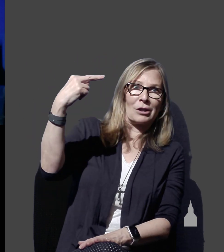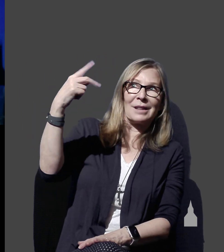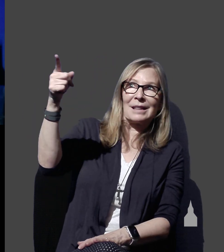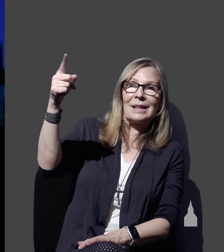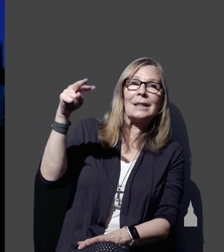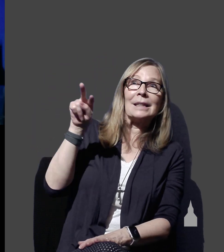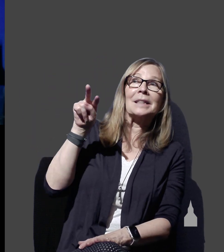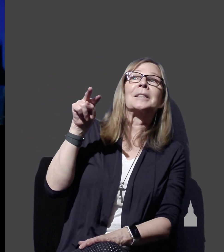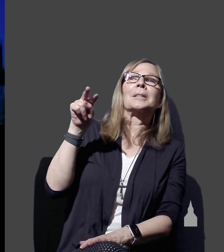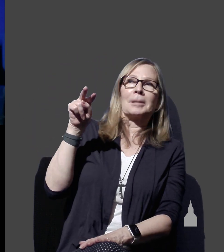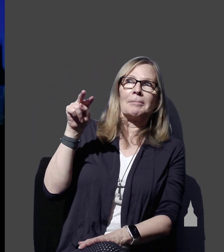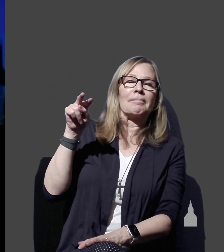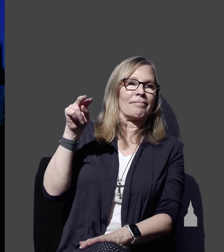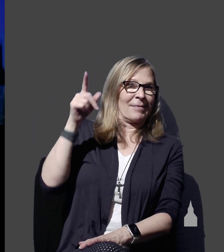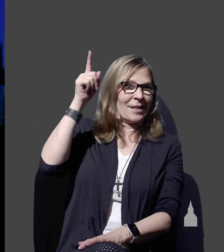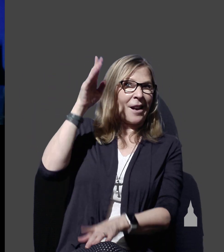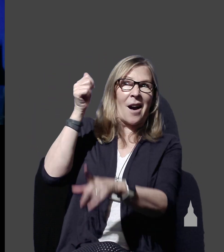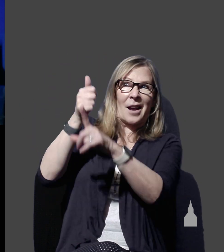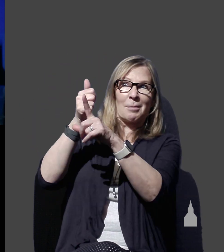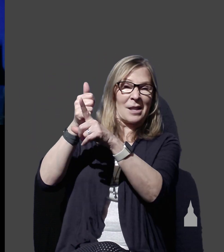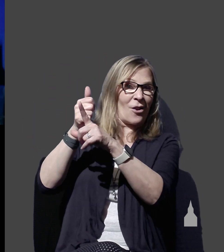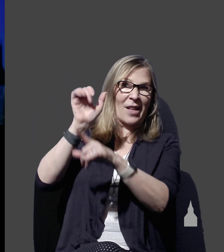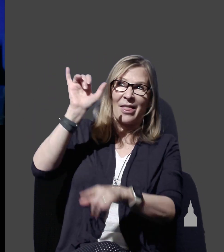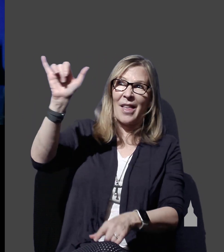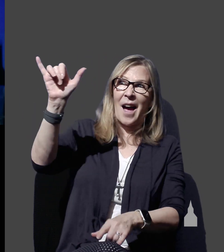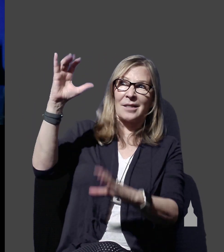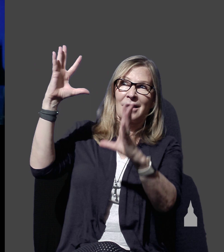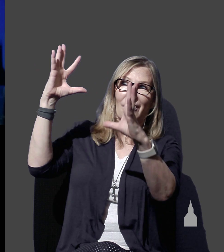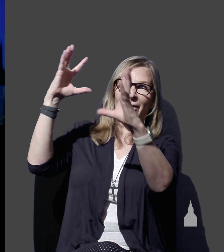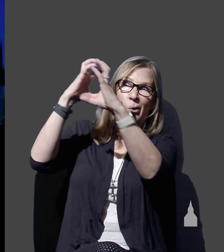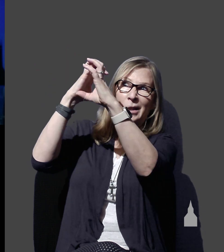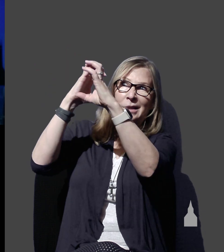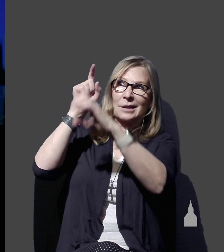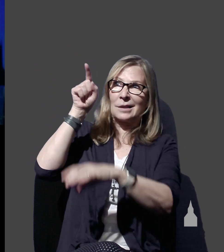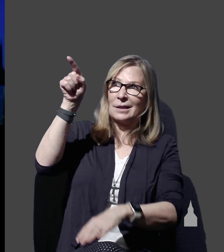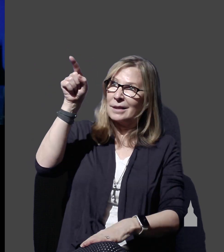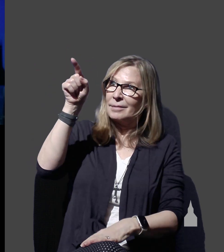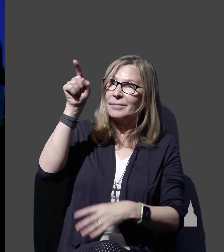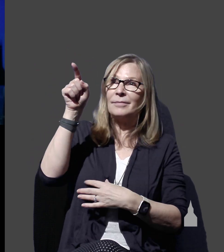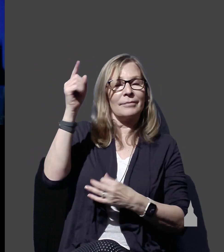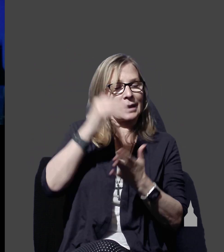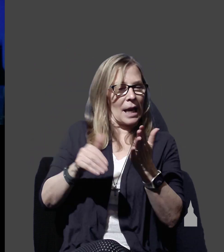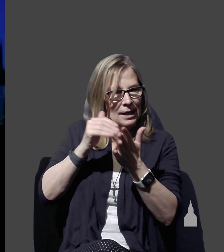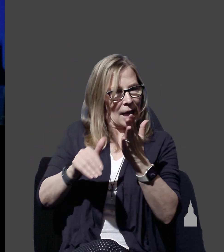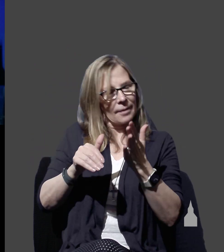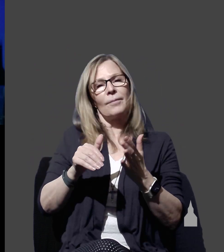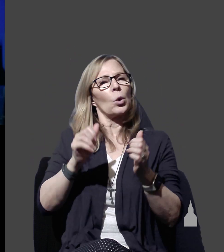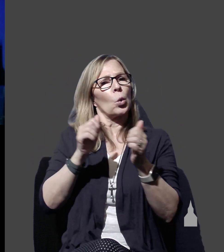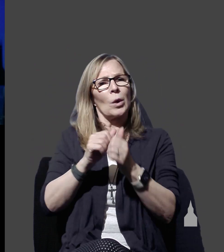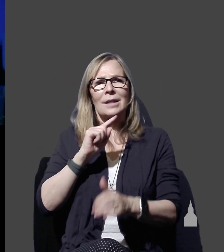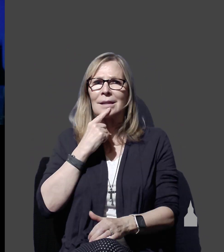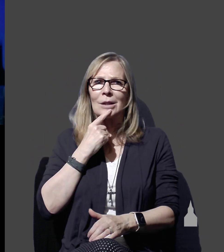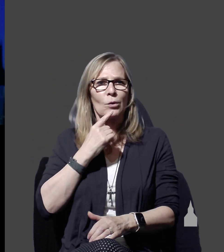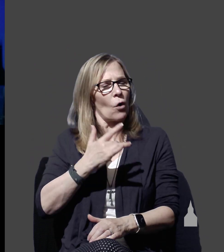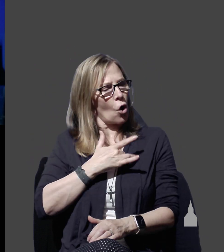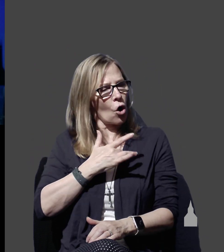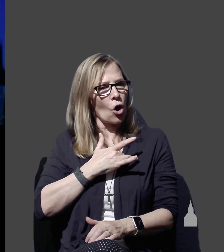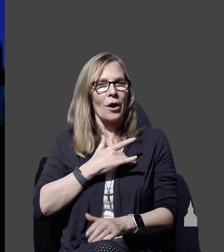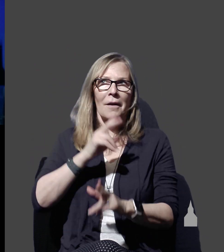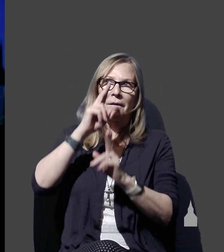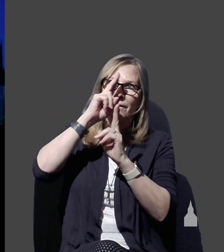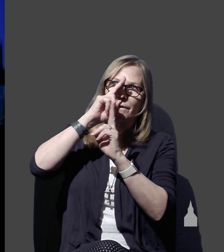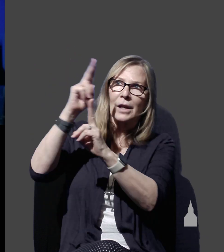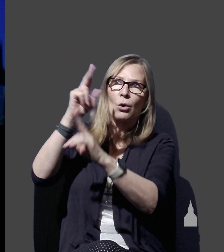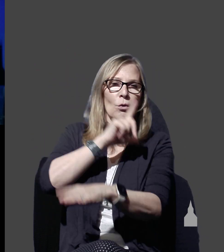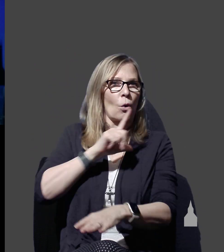And you see a pattern here. God is the focus over and over. The end of verse 22, but with sincerity of heart, fearing the Lord, God's watching